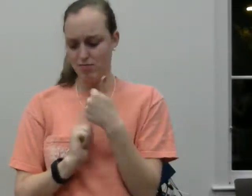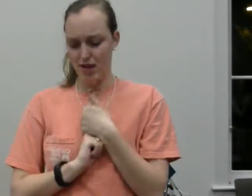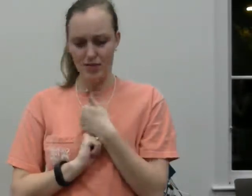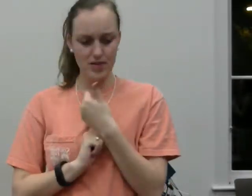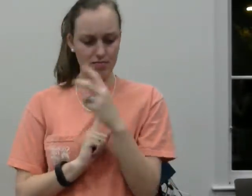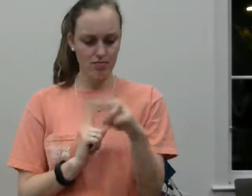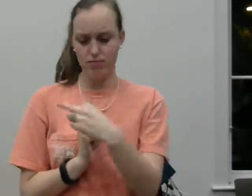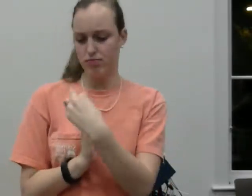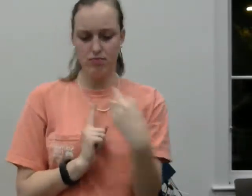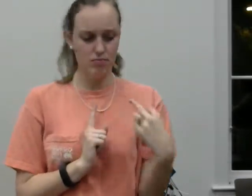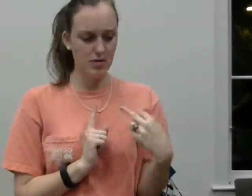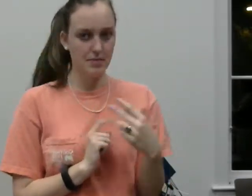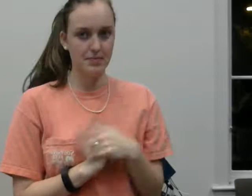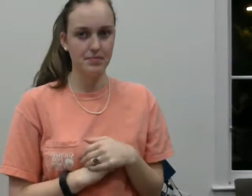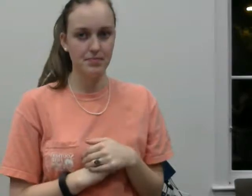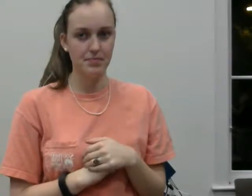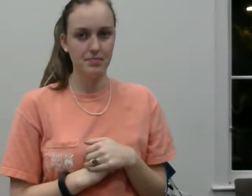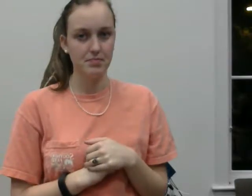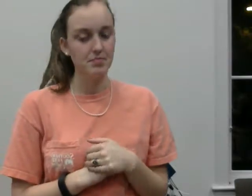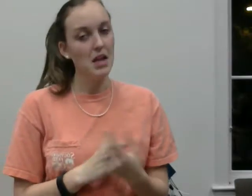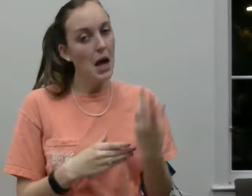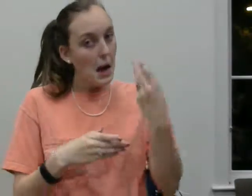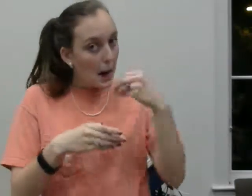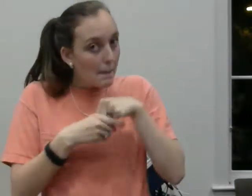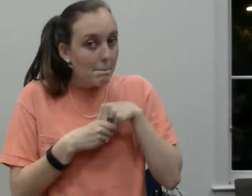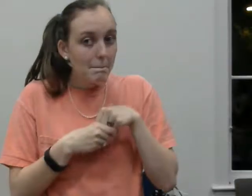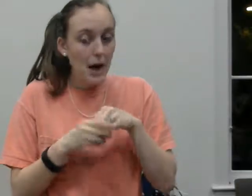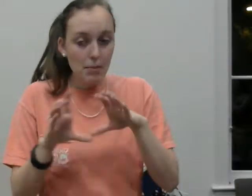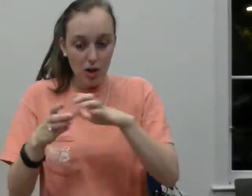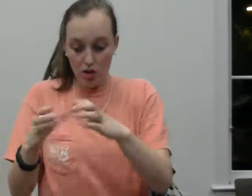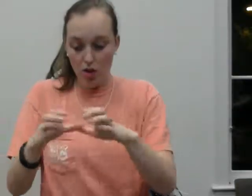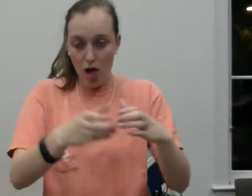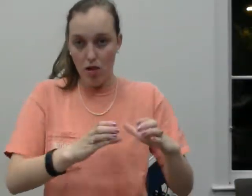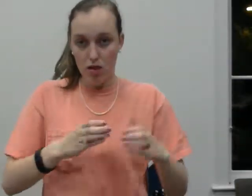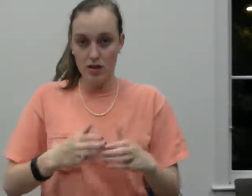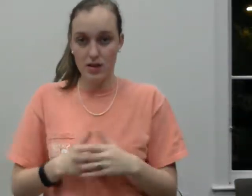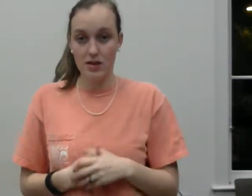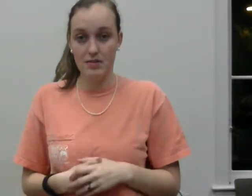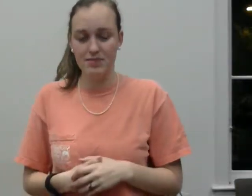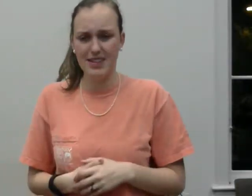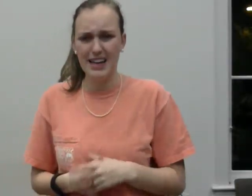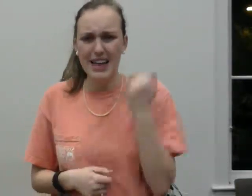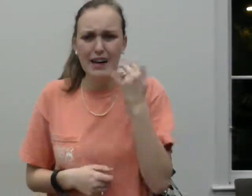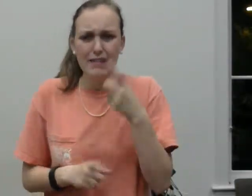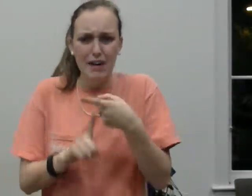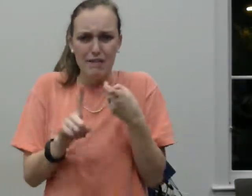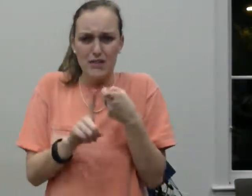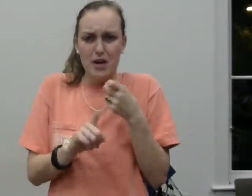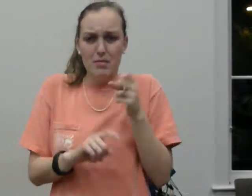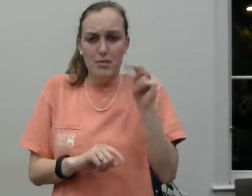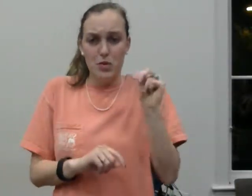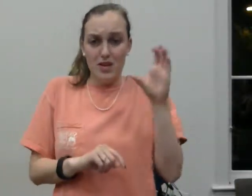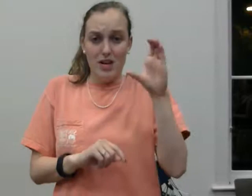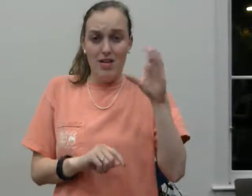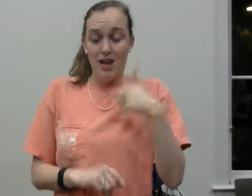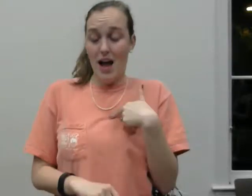as members of an individual colony. So if you're from North Carolina, you say, I'm a North Carolinian. If you're from Georgia, I'm a Georgian. If I'm